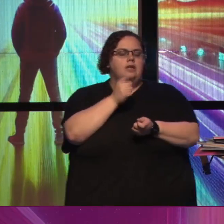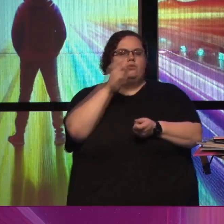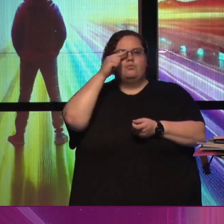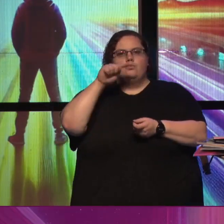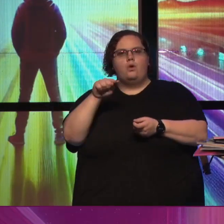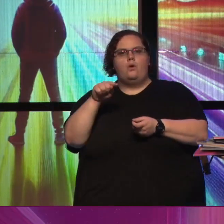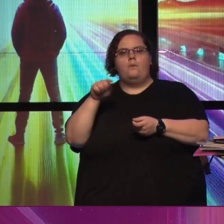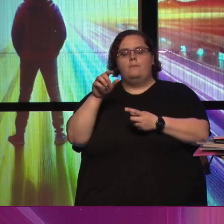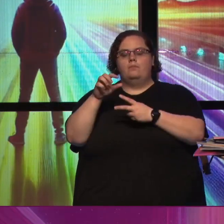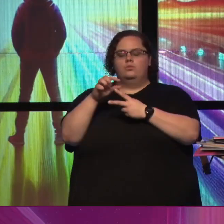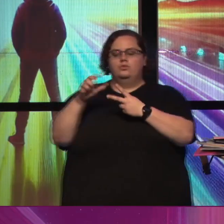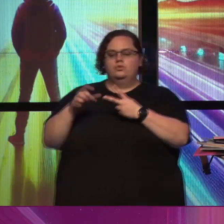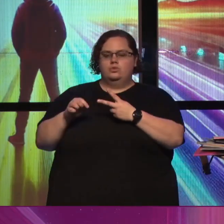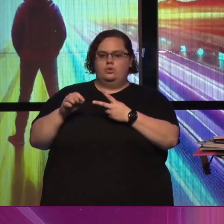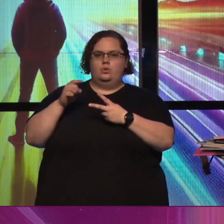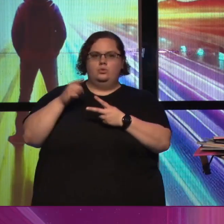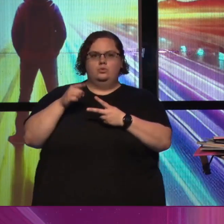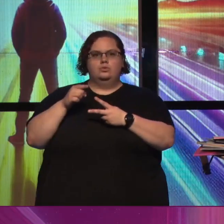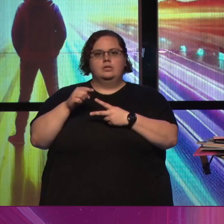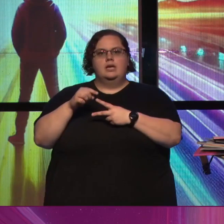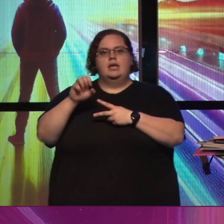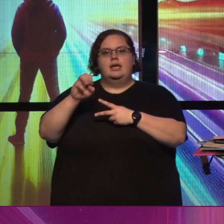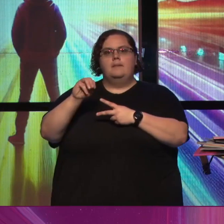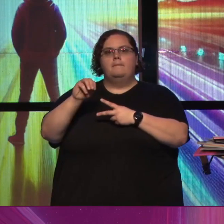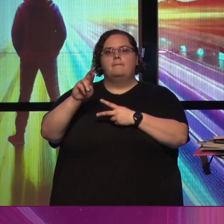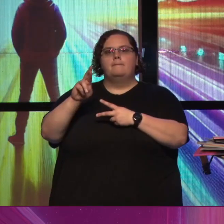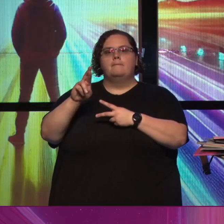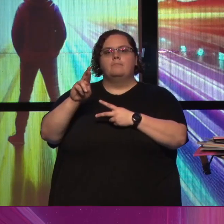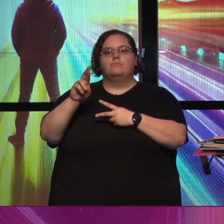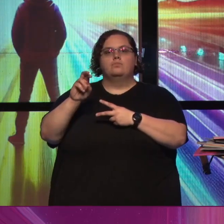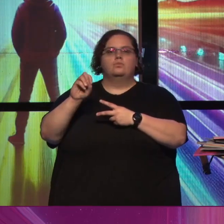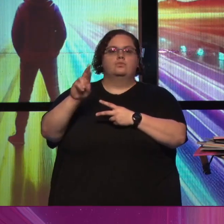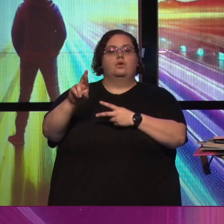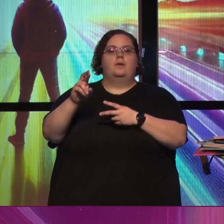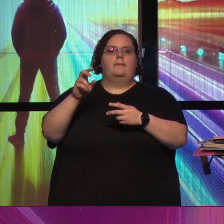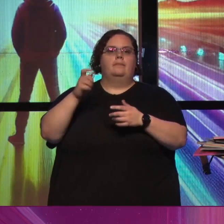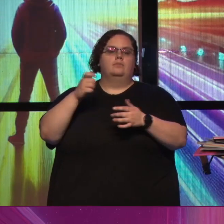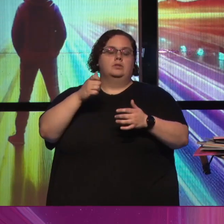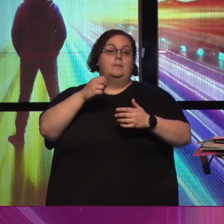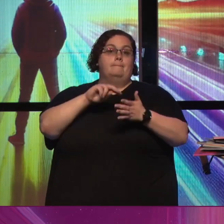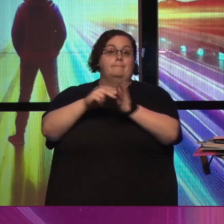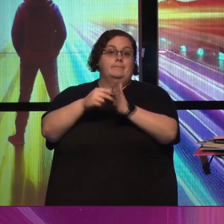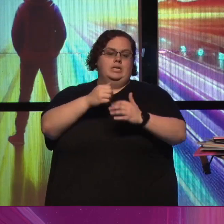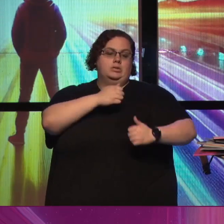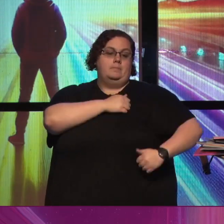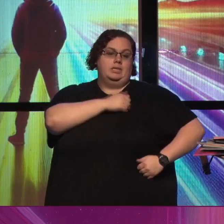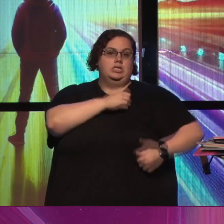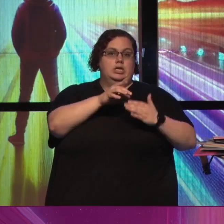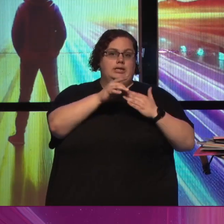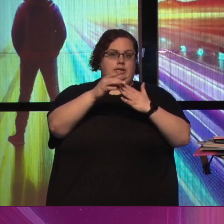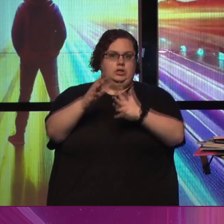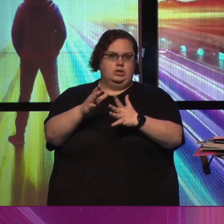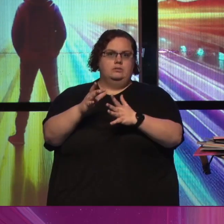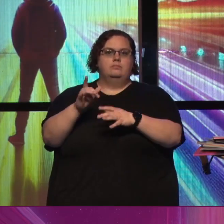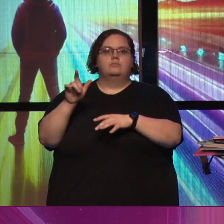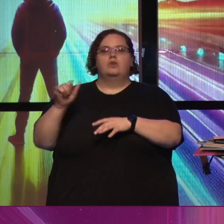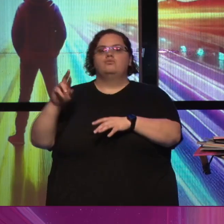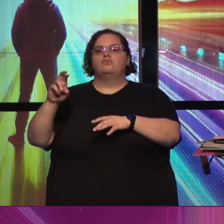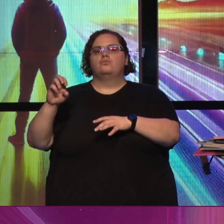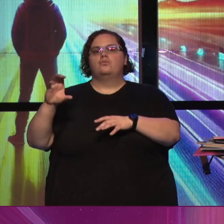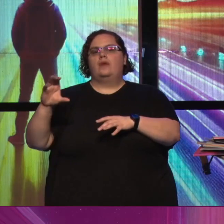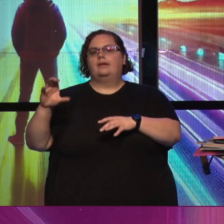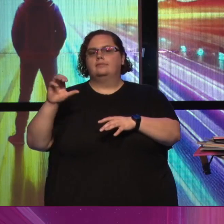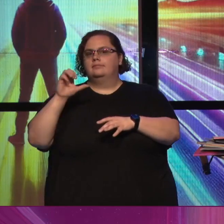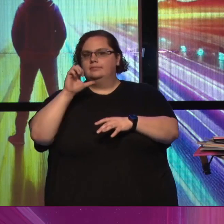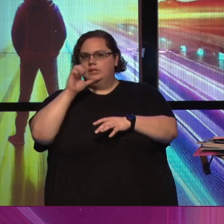chose to use the word imperator, which means military leader, as opposed to rex for king. It's